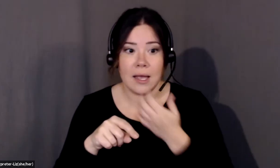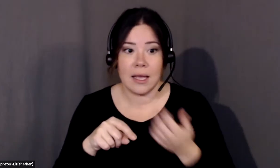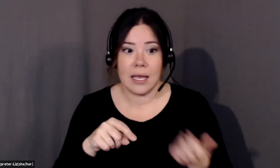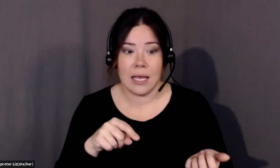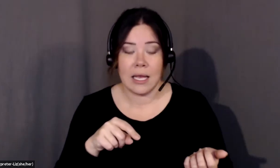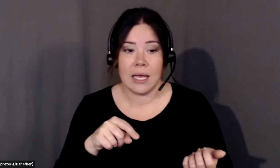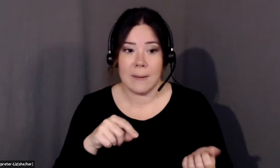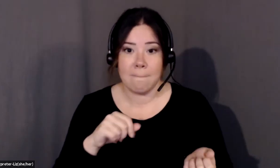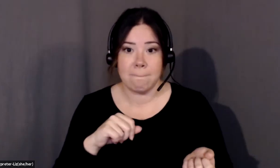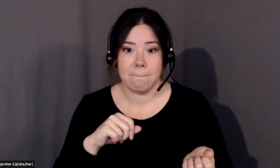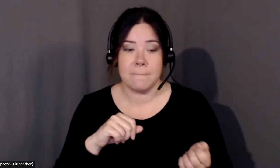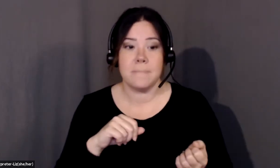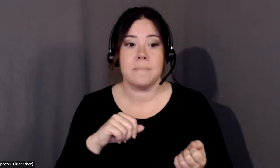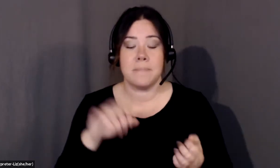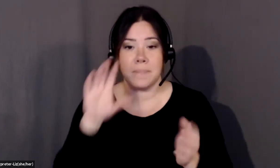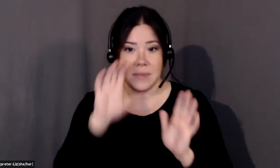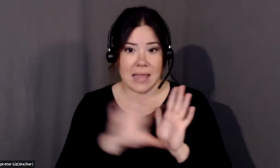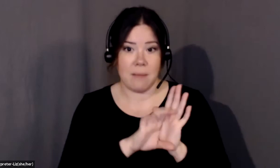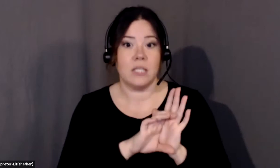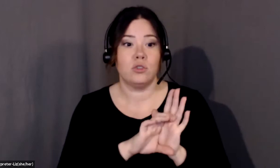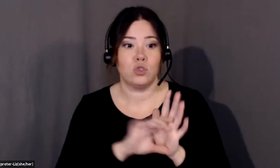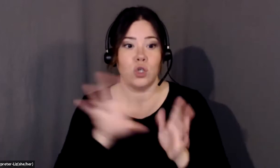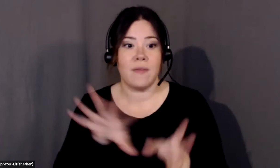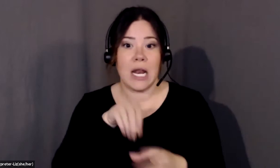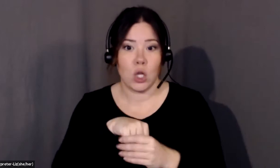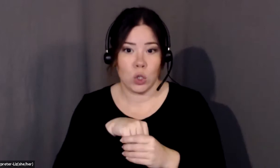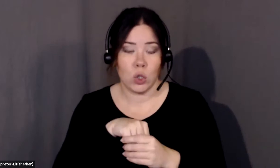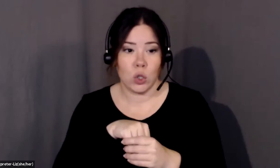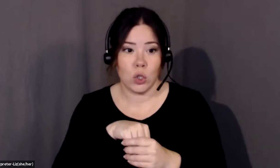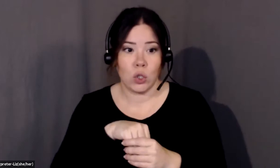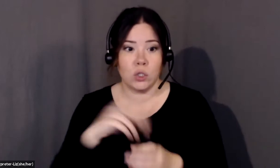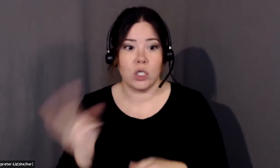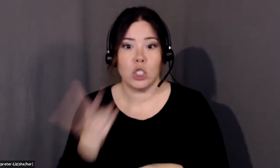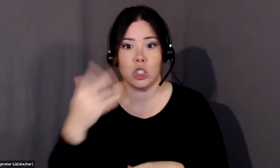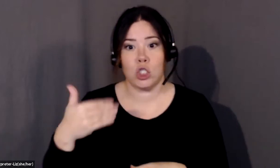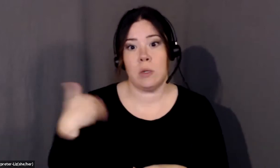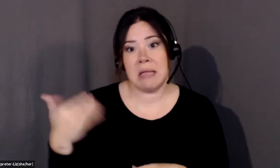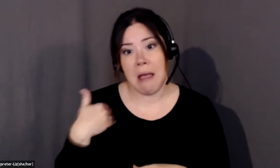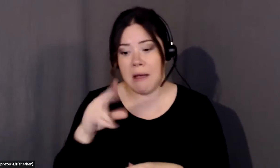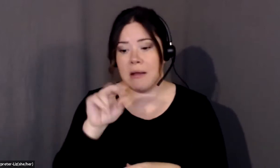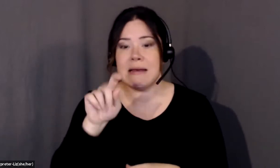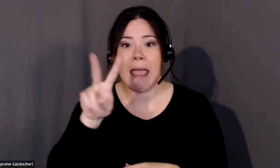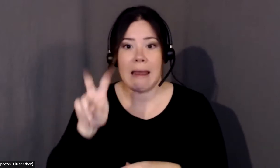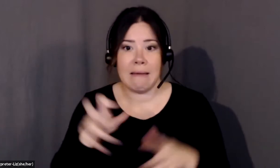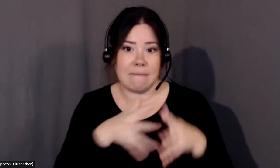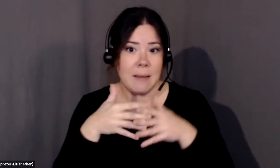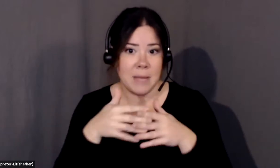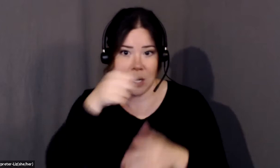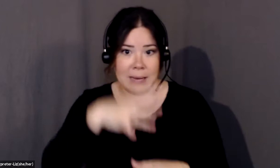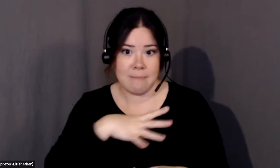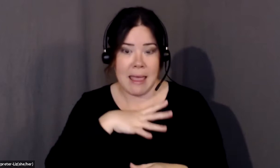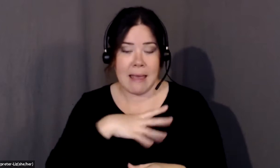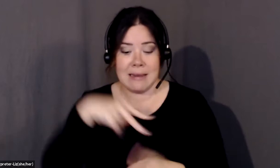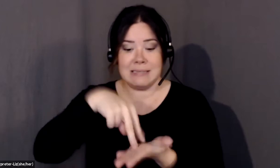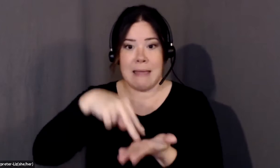picture of an image that includes two young Native American men standing in front of a wooden